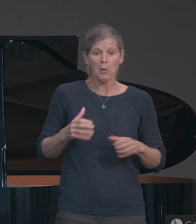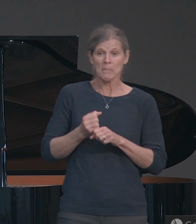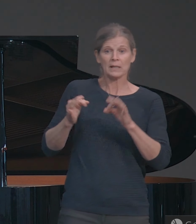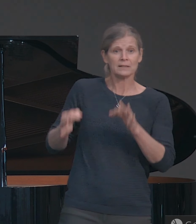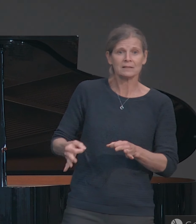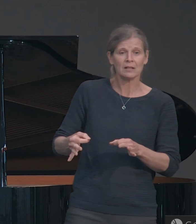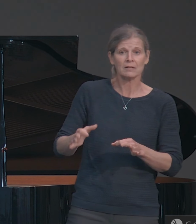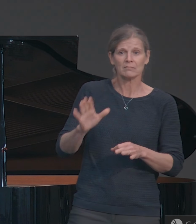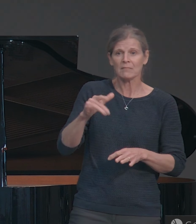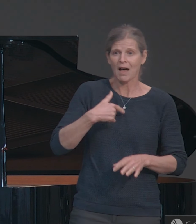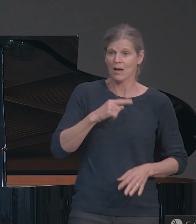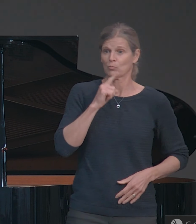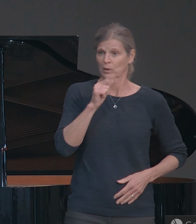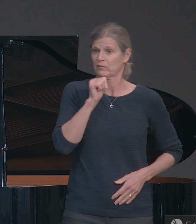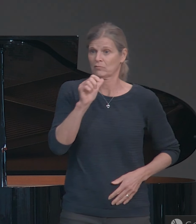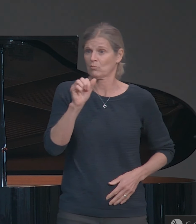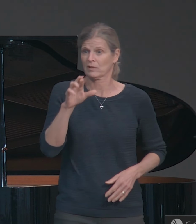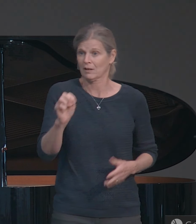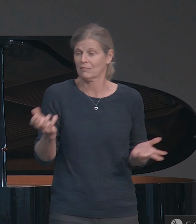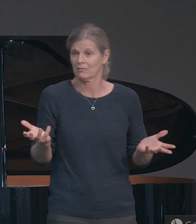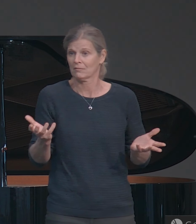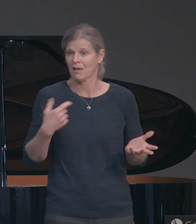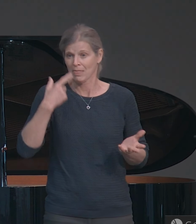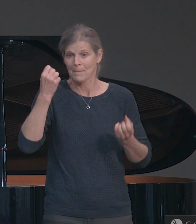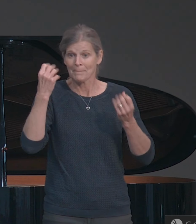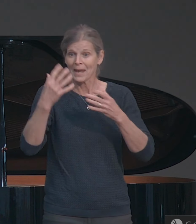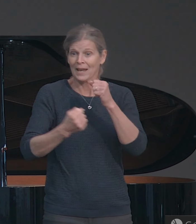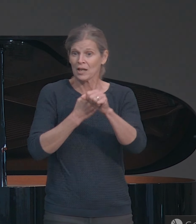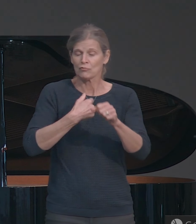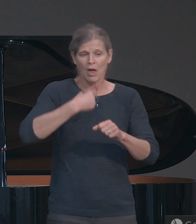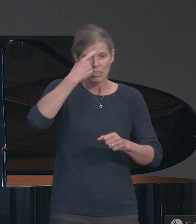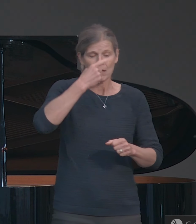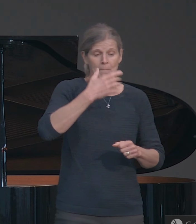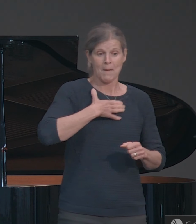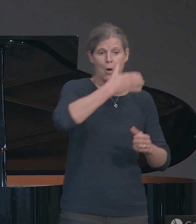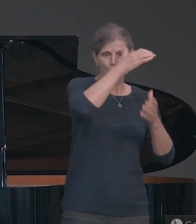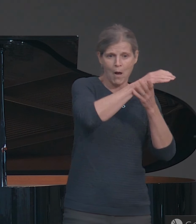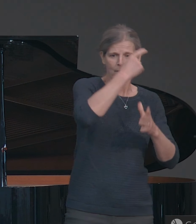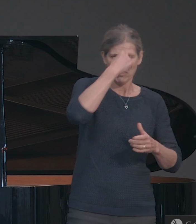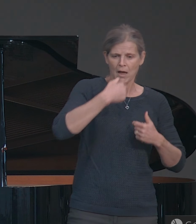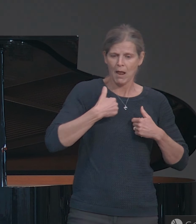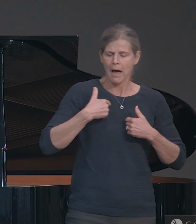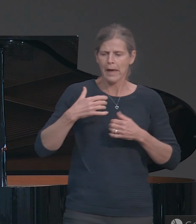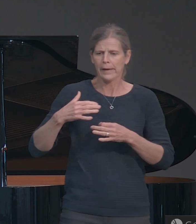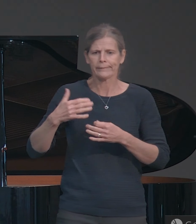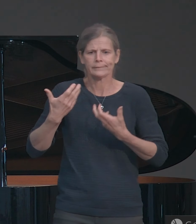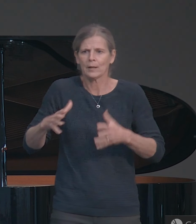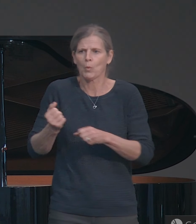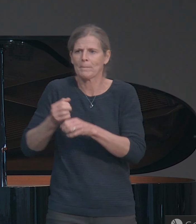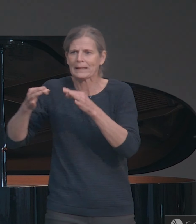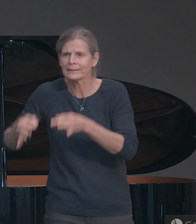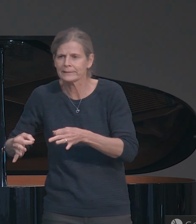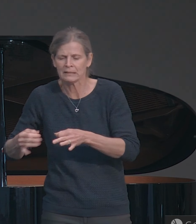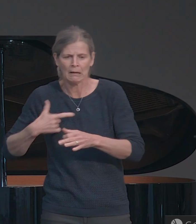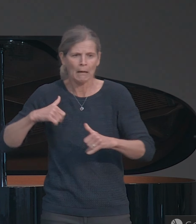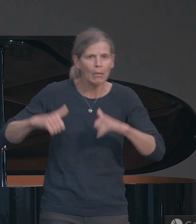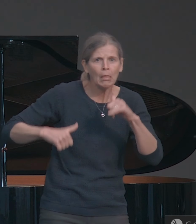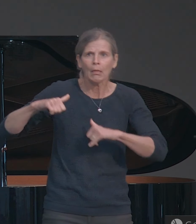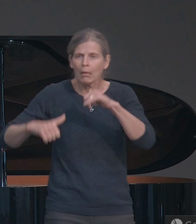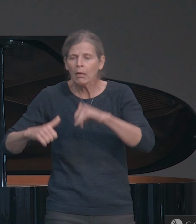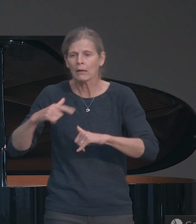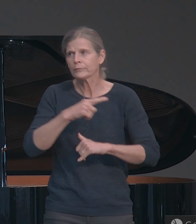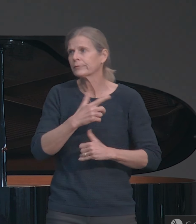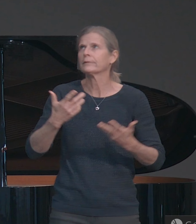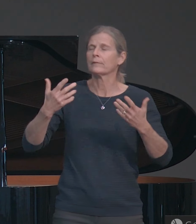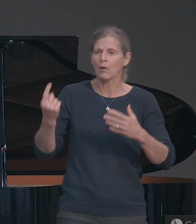really don't care. I think for years my wife thought I was just putting off making the decision, you know, being indecisive, so she